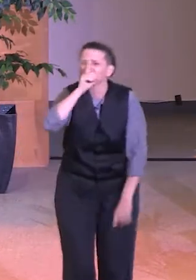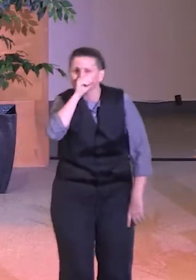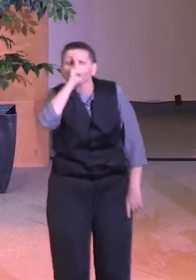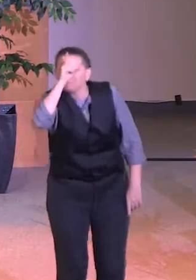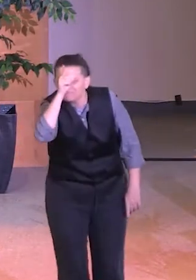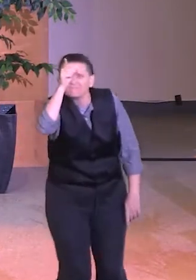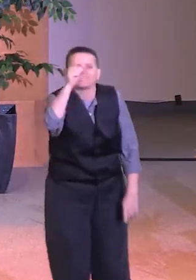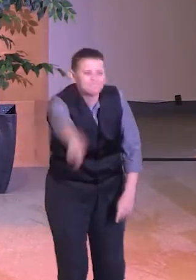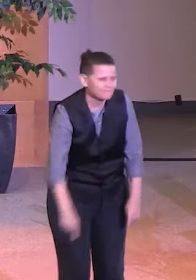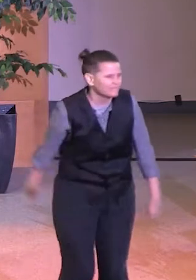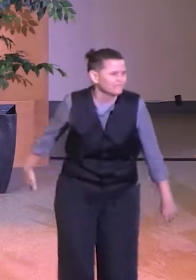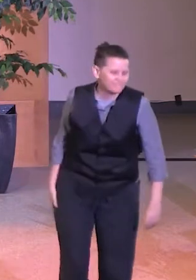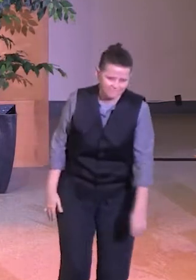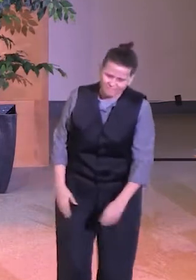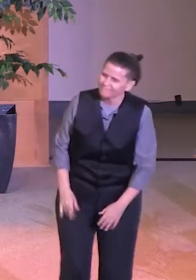It's real.